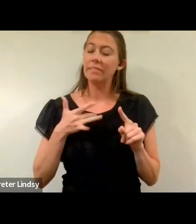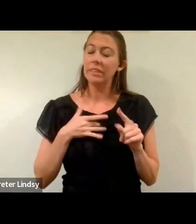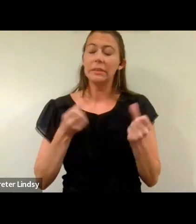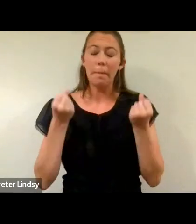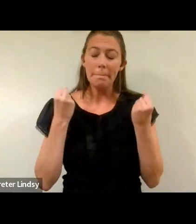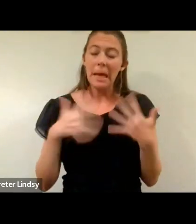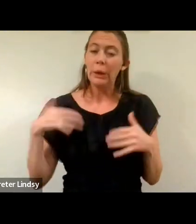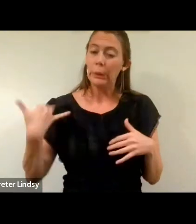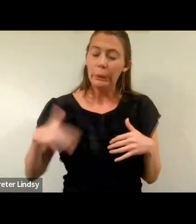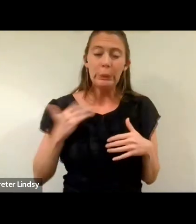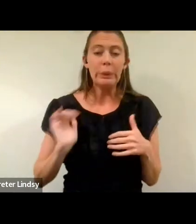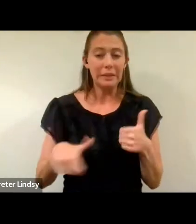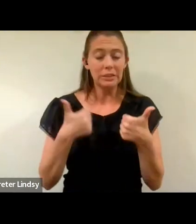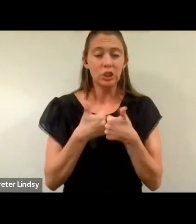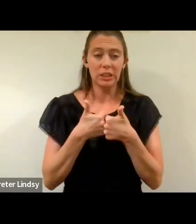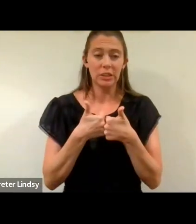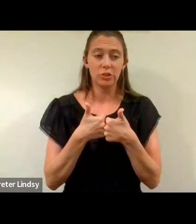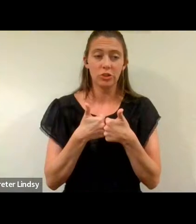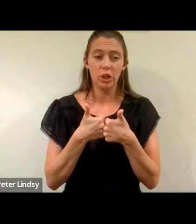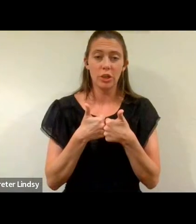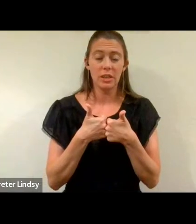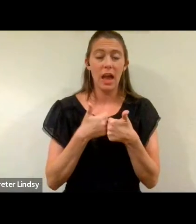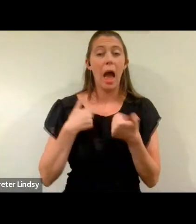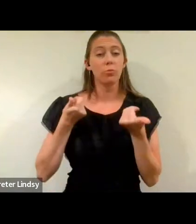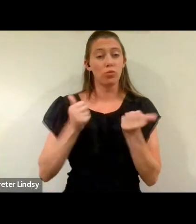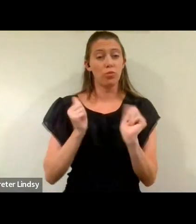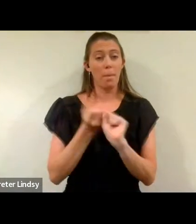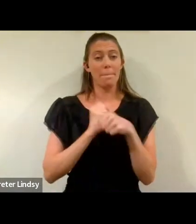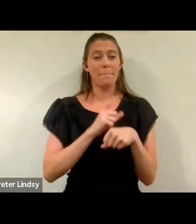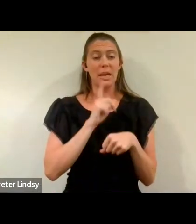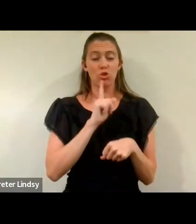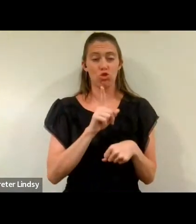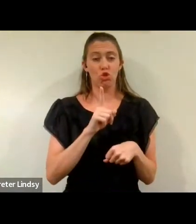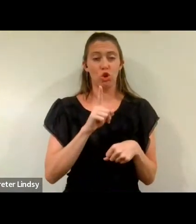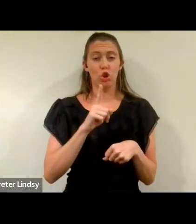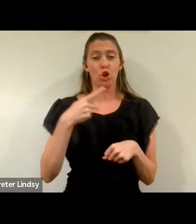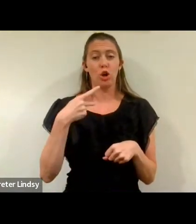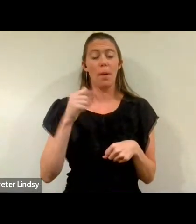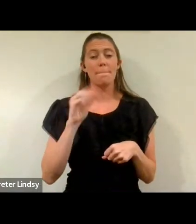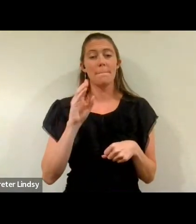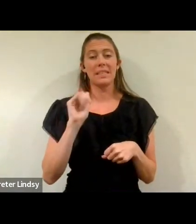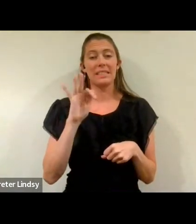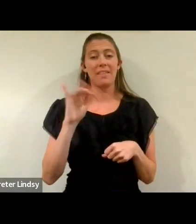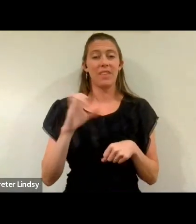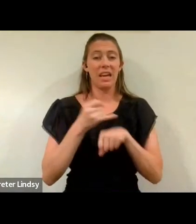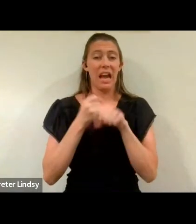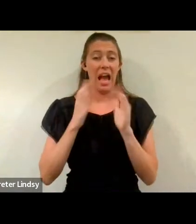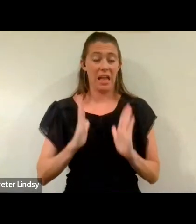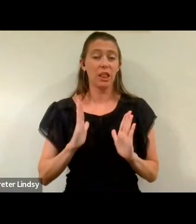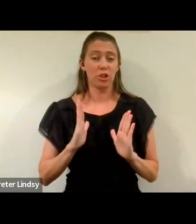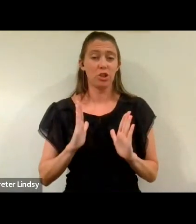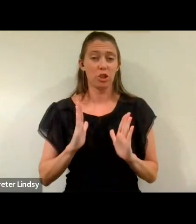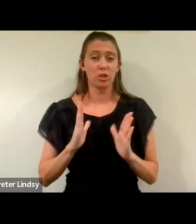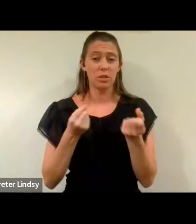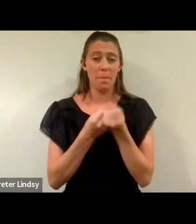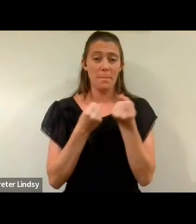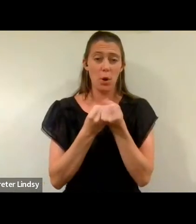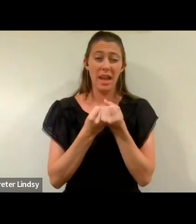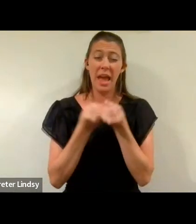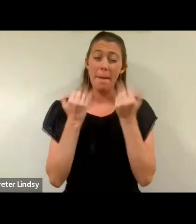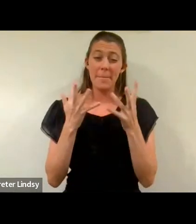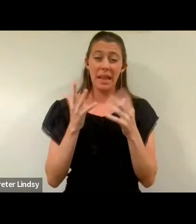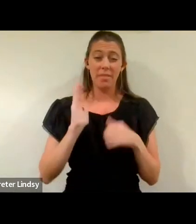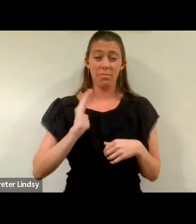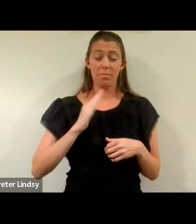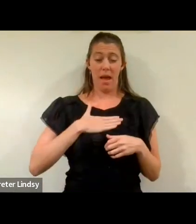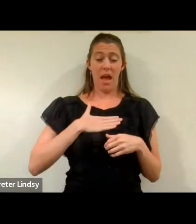to reach Pacific Islanders. And a lot of us have preconditioned issues as well. And so